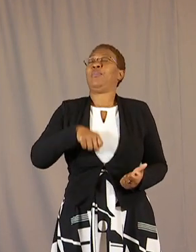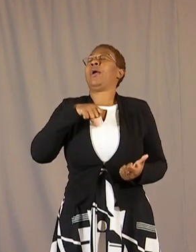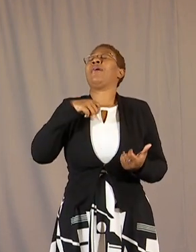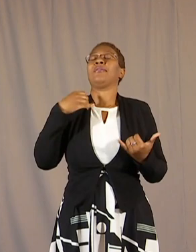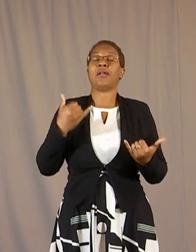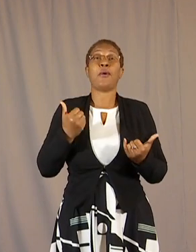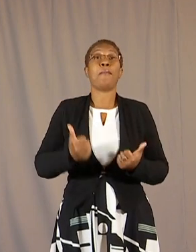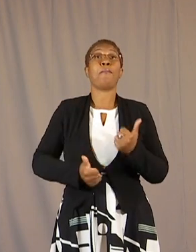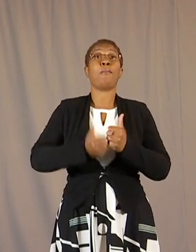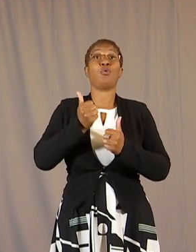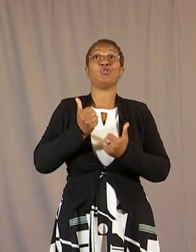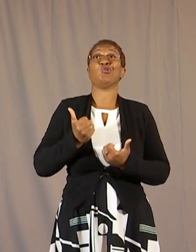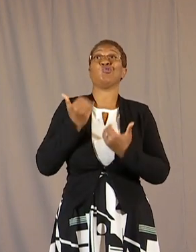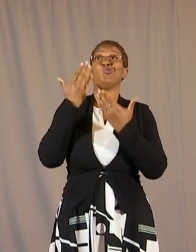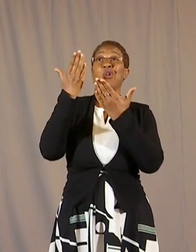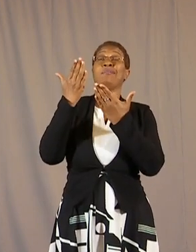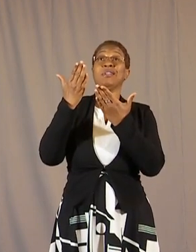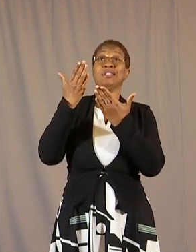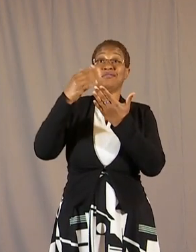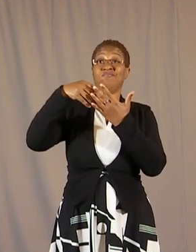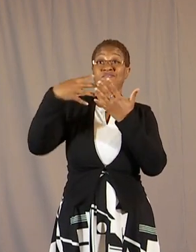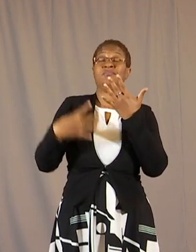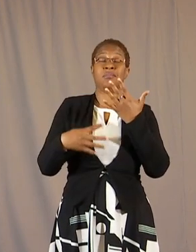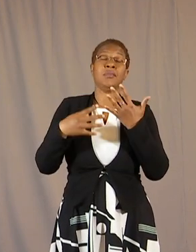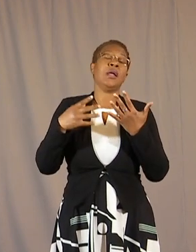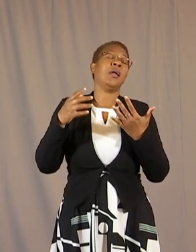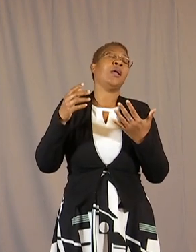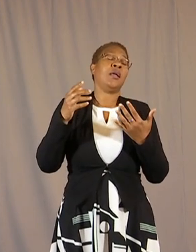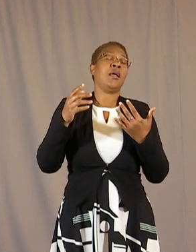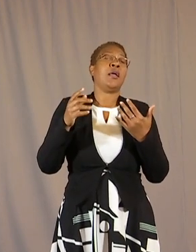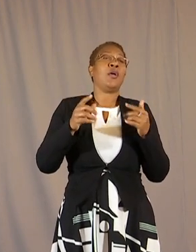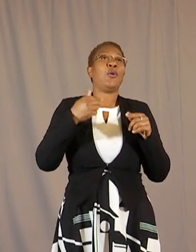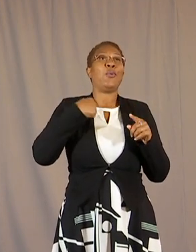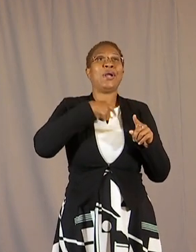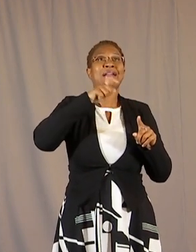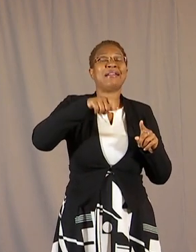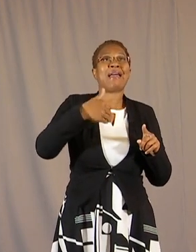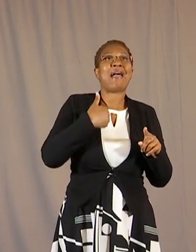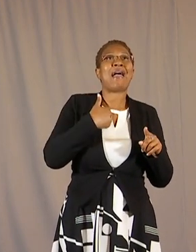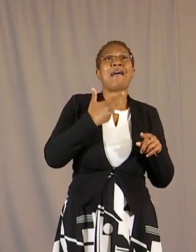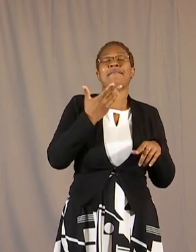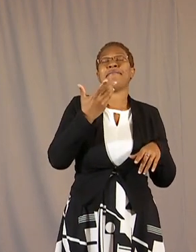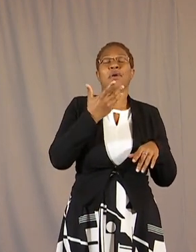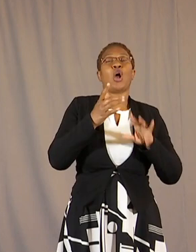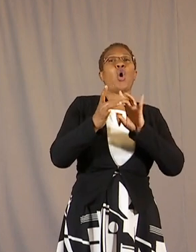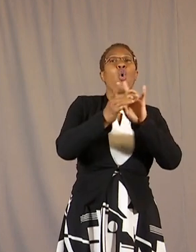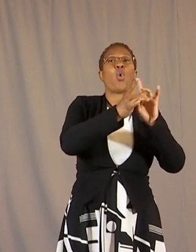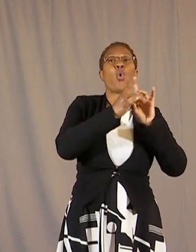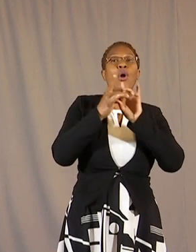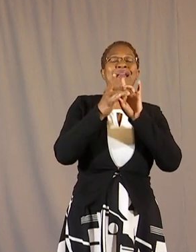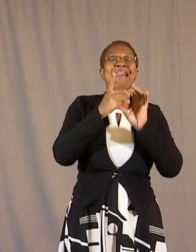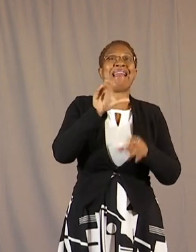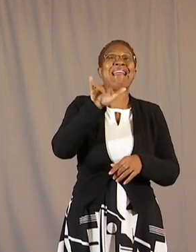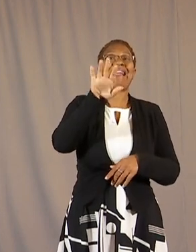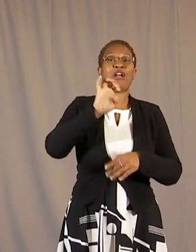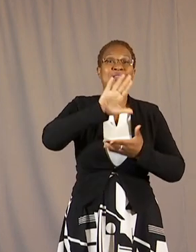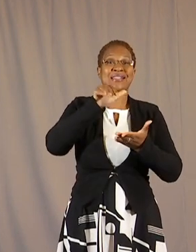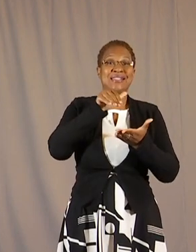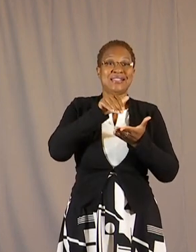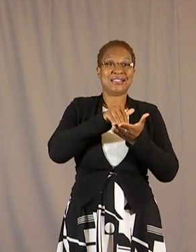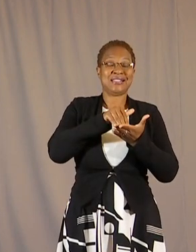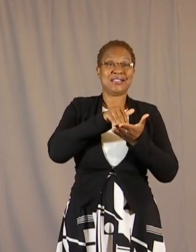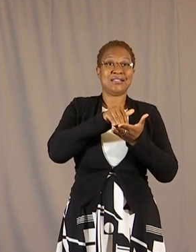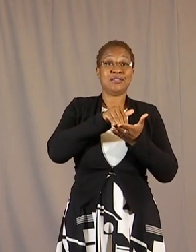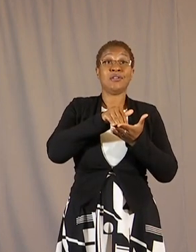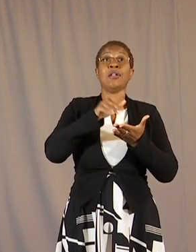of the recommendations that emerged, which were things like we need to have a coordinated care system that's focused on